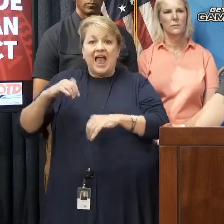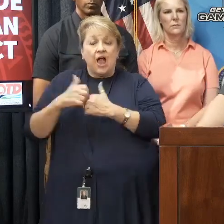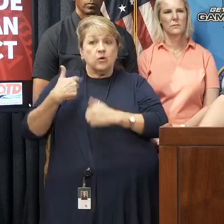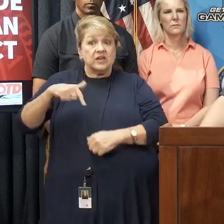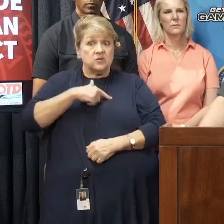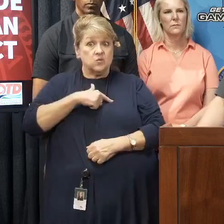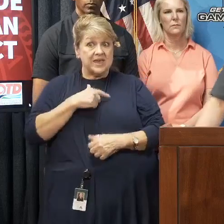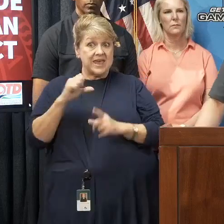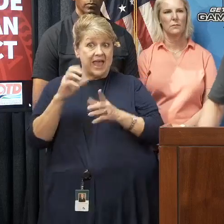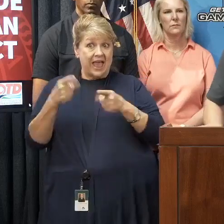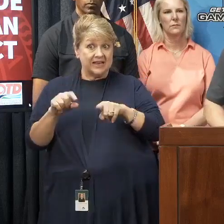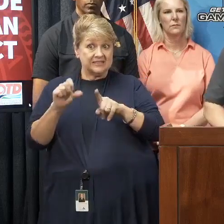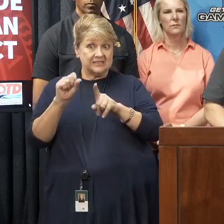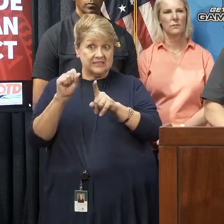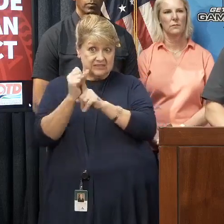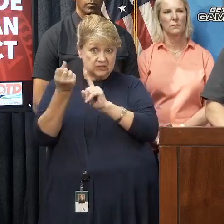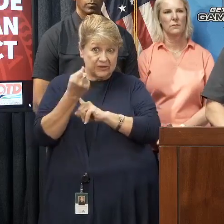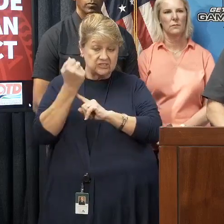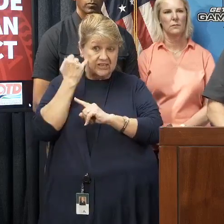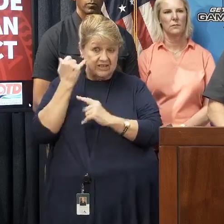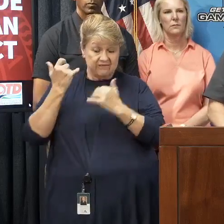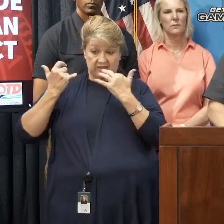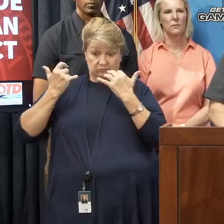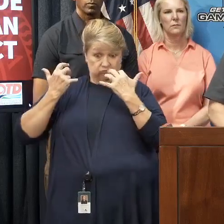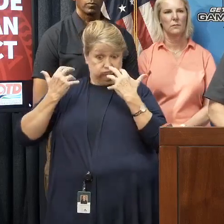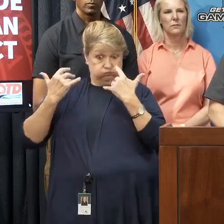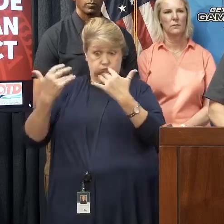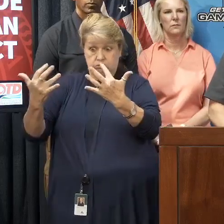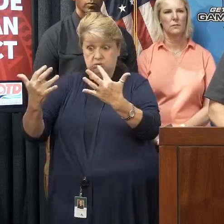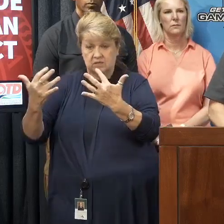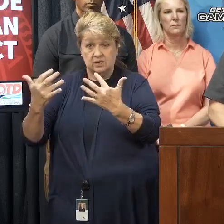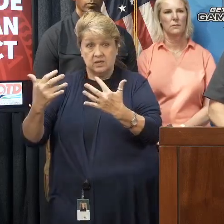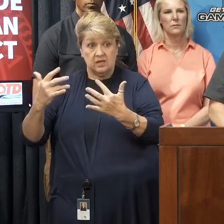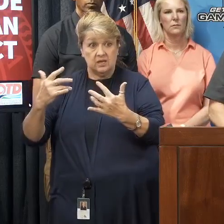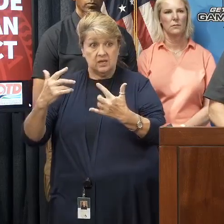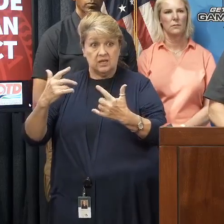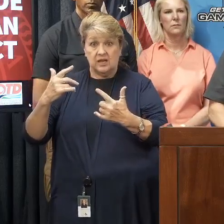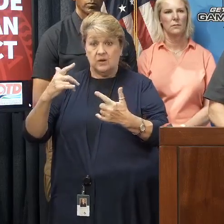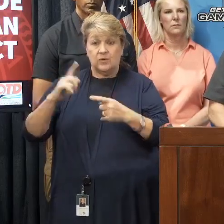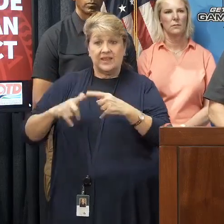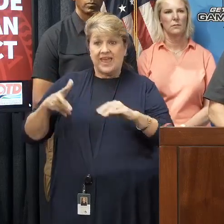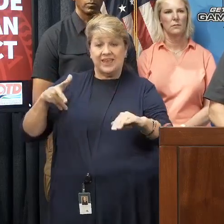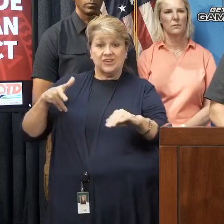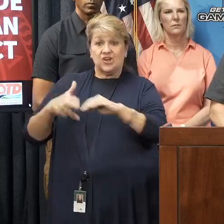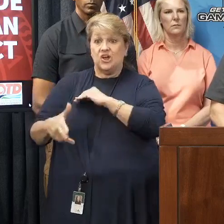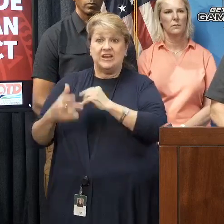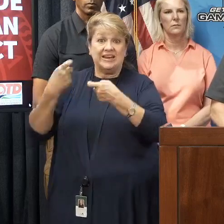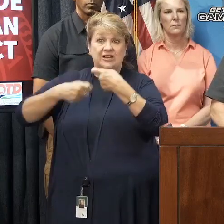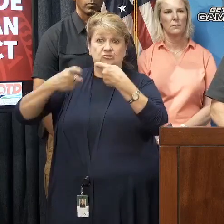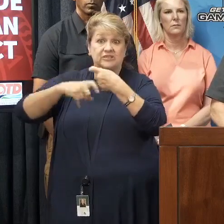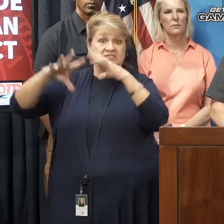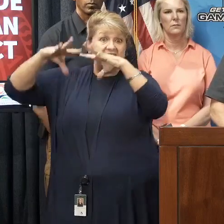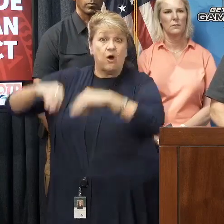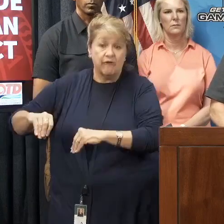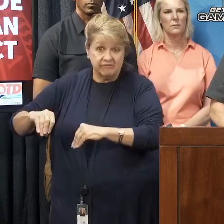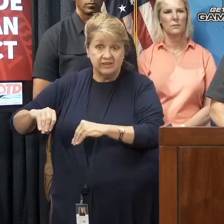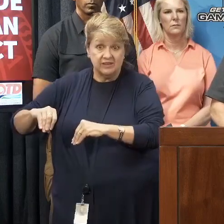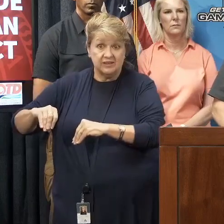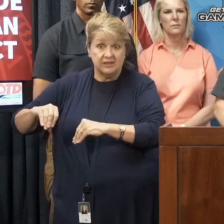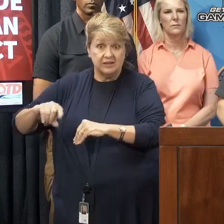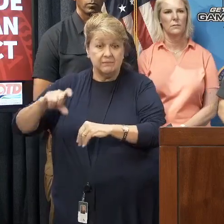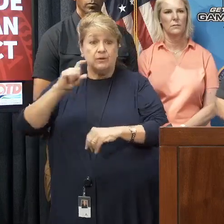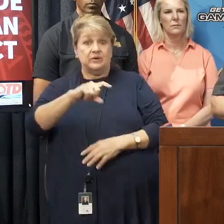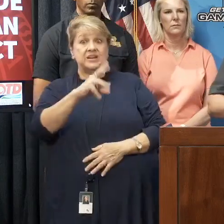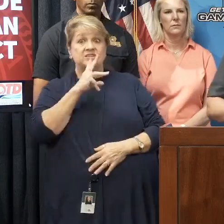situation in the event that we do have a mass situation to where we can't necessarily completely cut off the electricity, but we also need the water